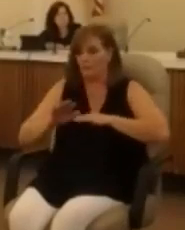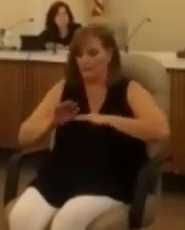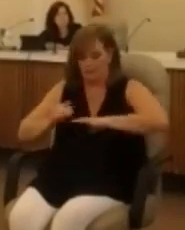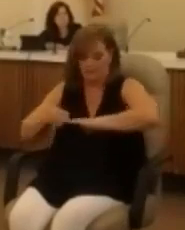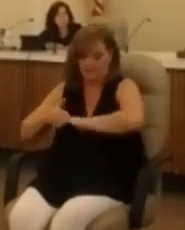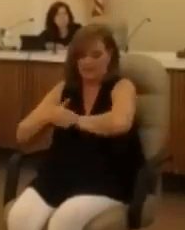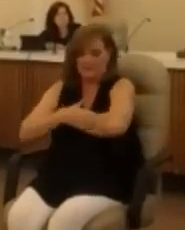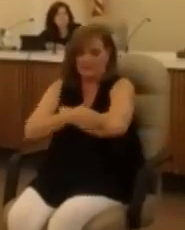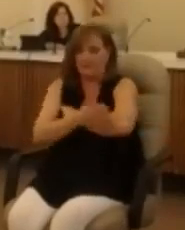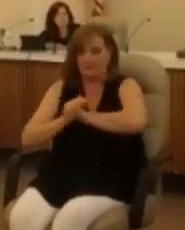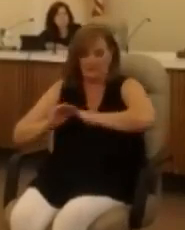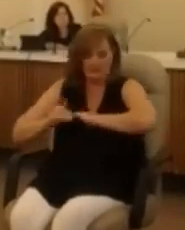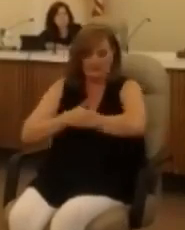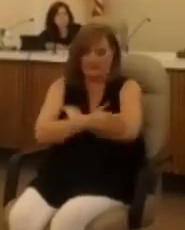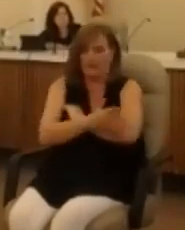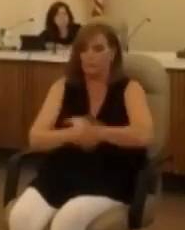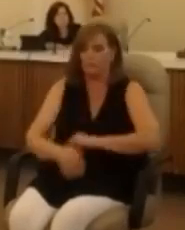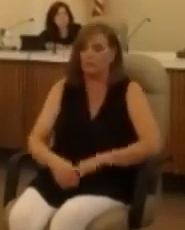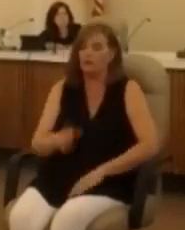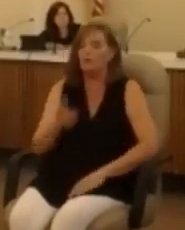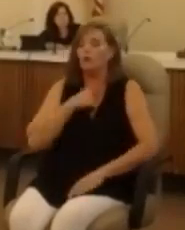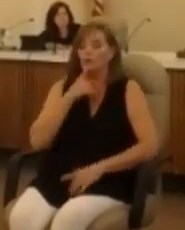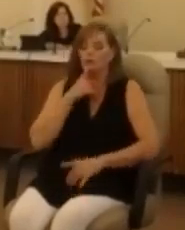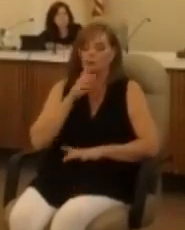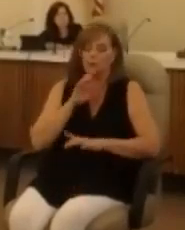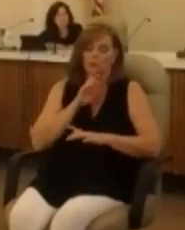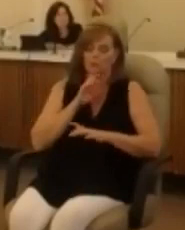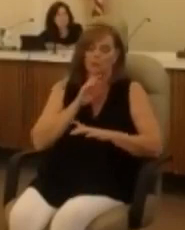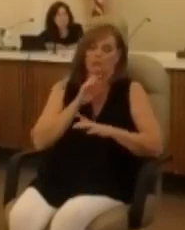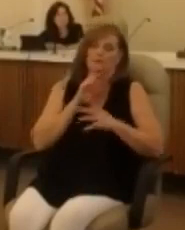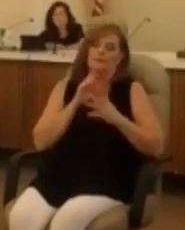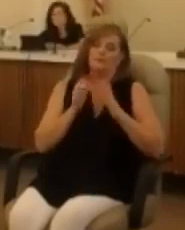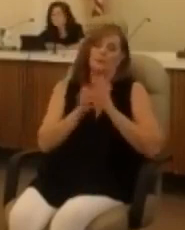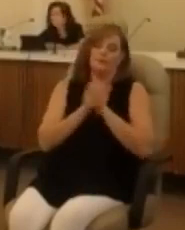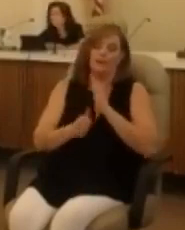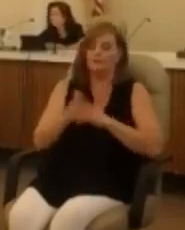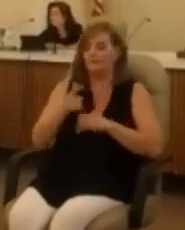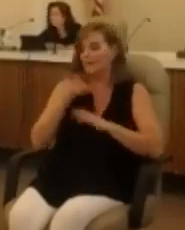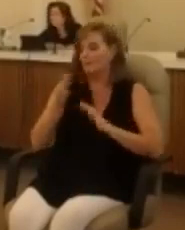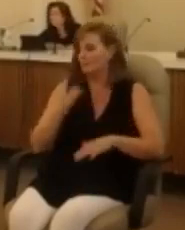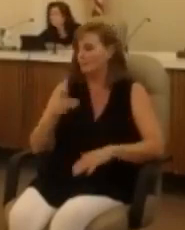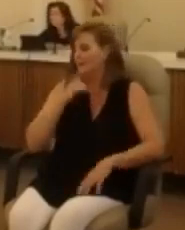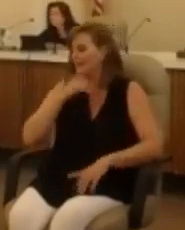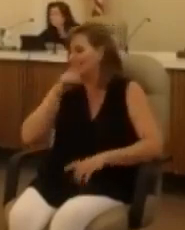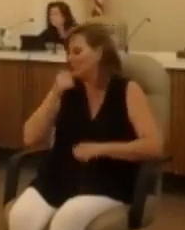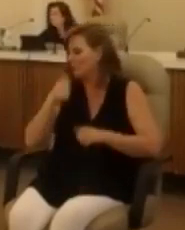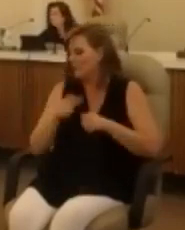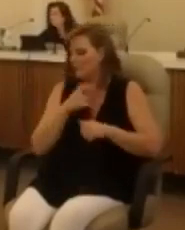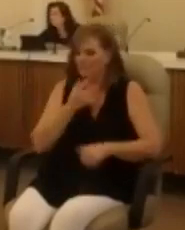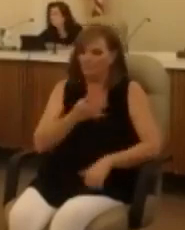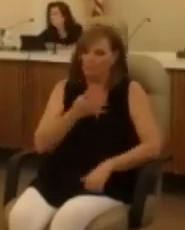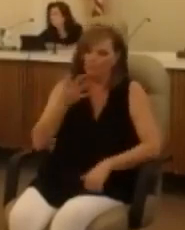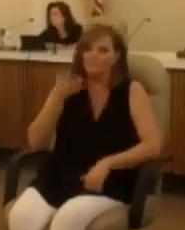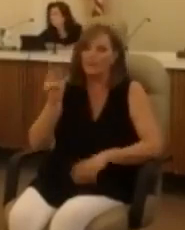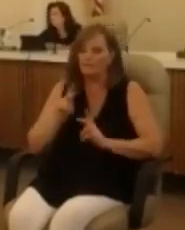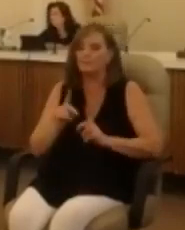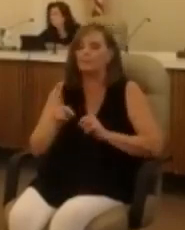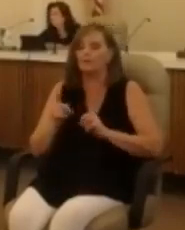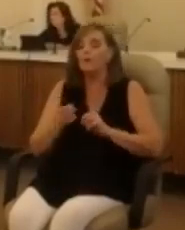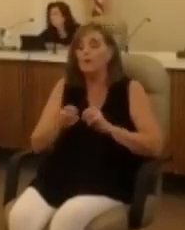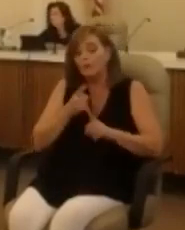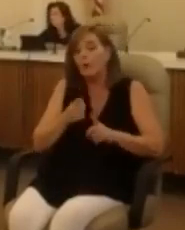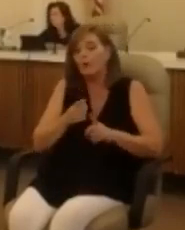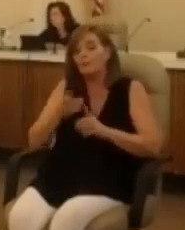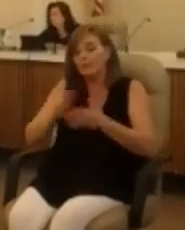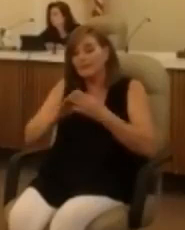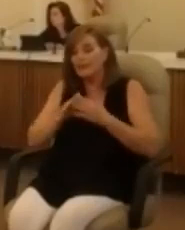comprehensive land use update. We had, I don't remember what it was, 4 or 5 members on that committee. So when we do these